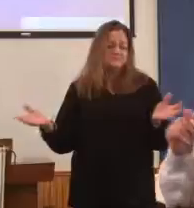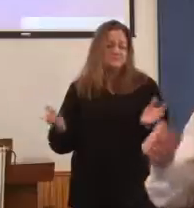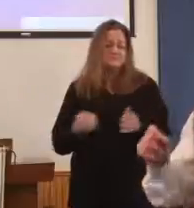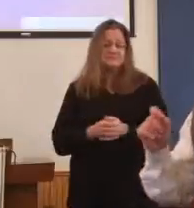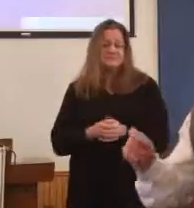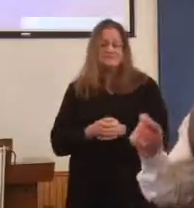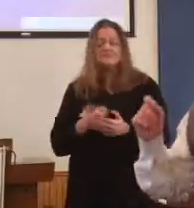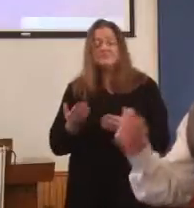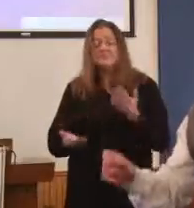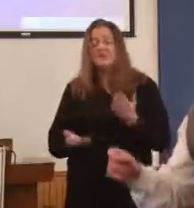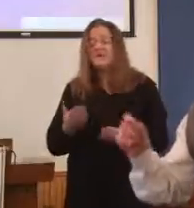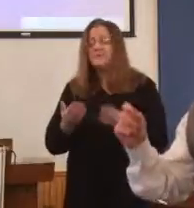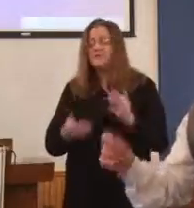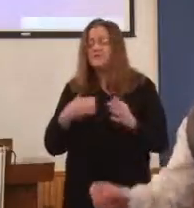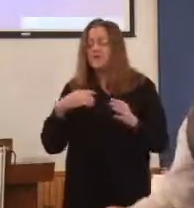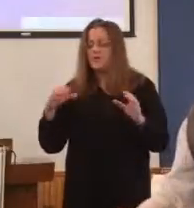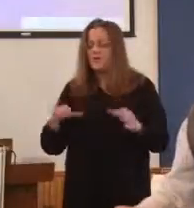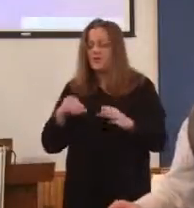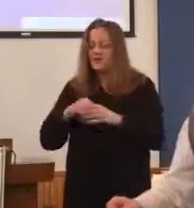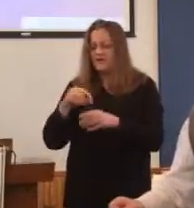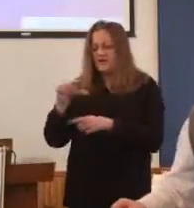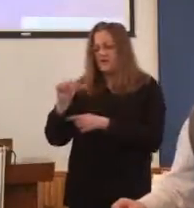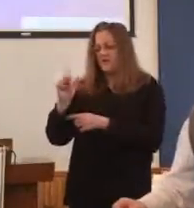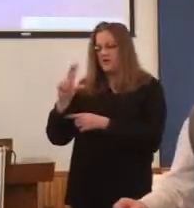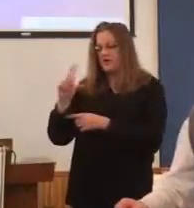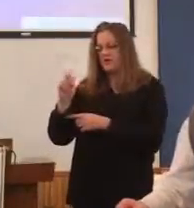to spend more time working in the garden.